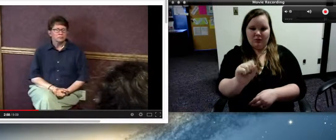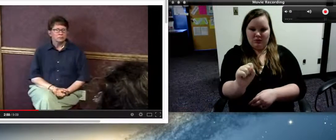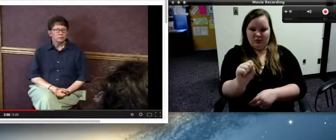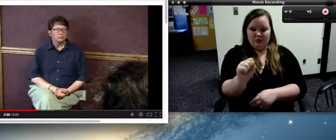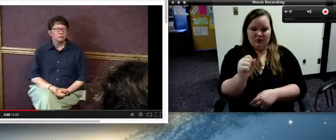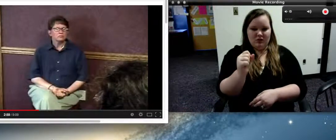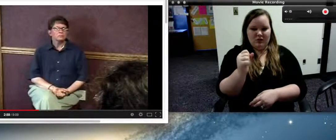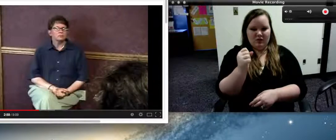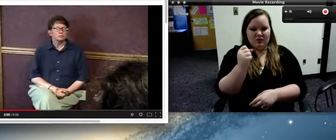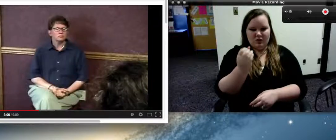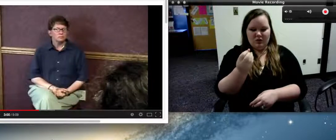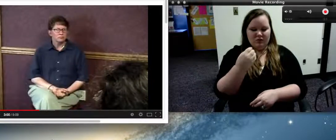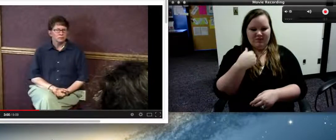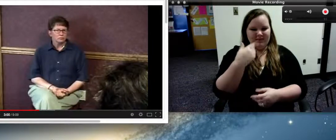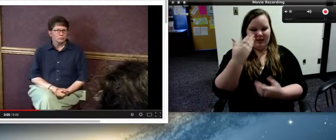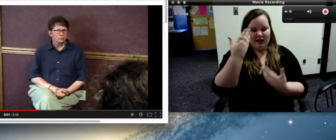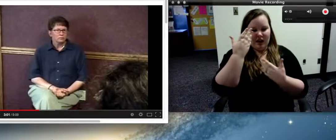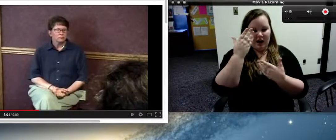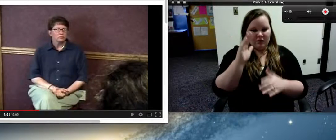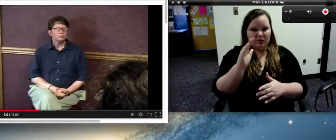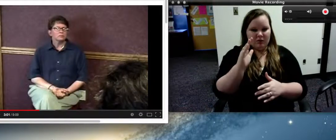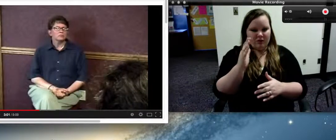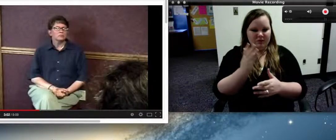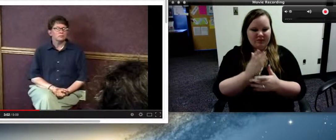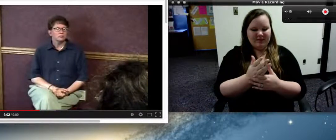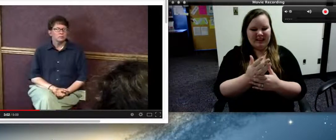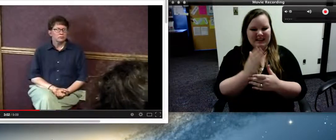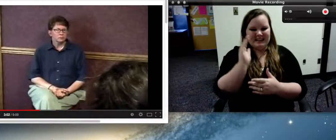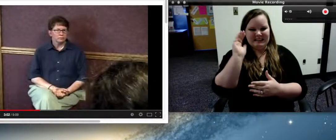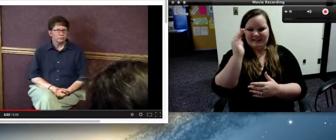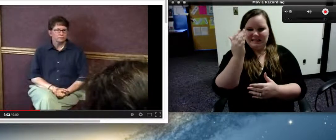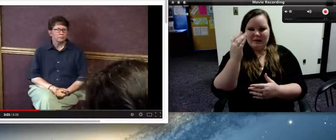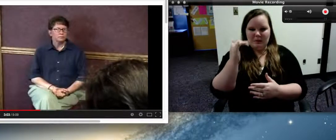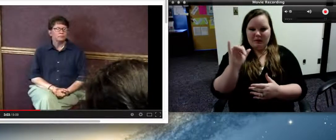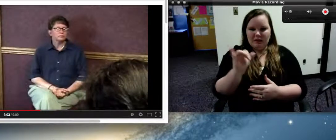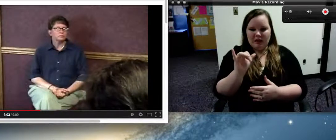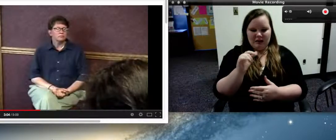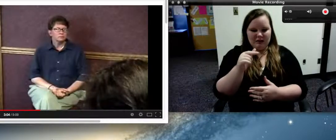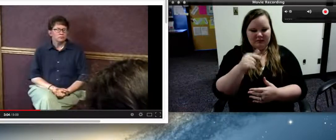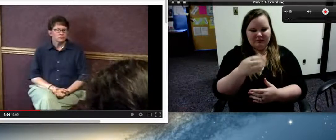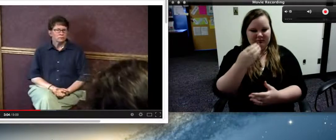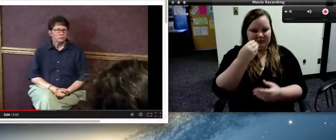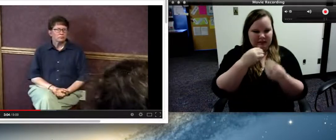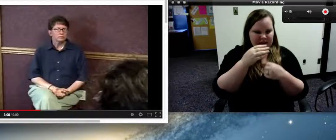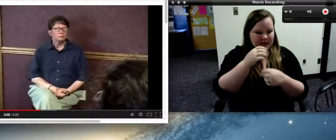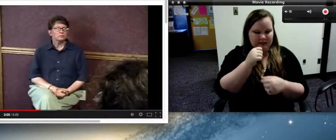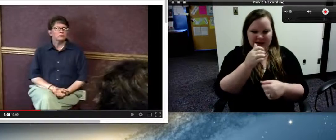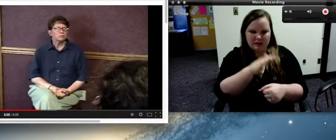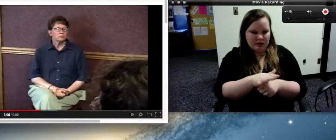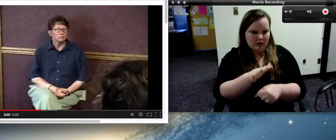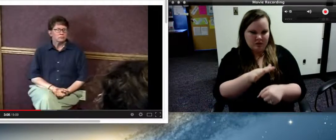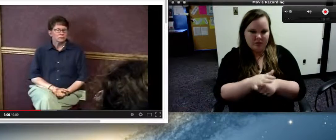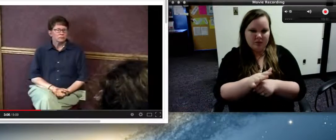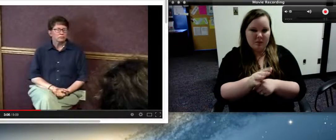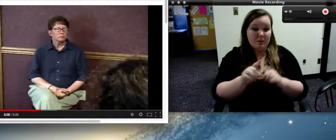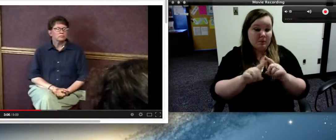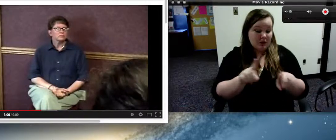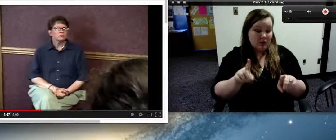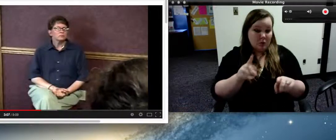check that. And it seems like he's just not eating a lot. He seems to be drinking a lot of